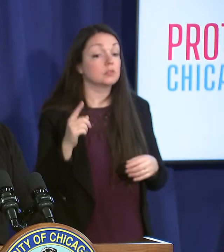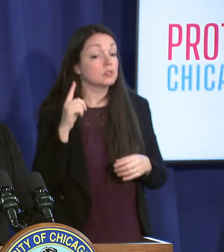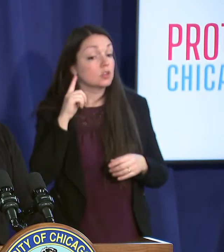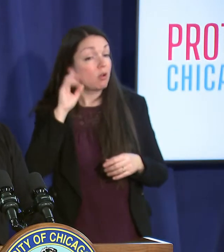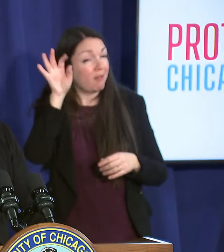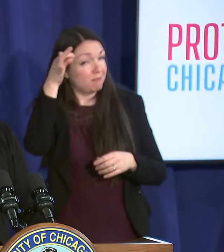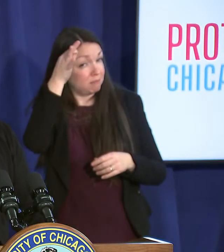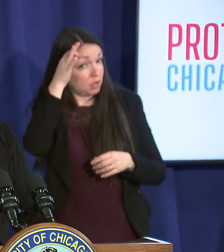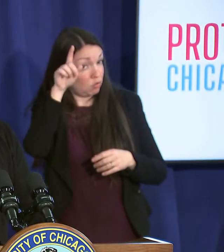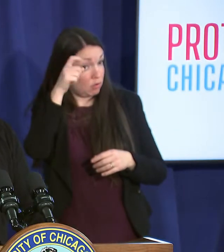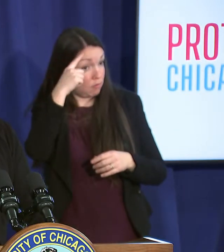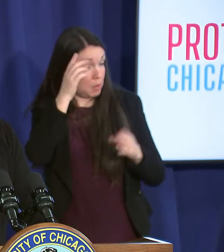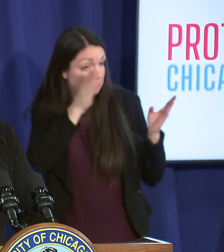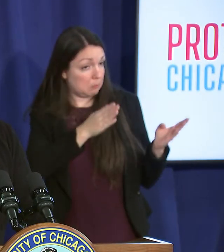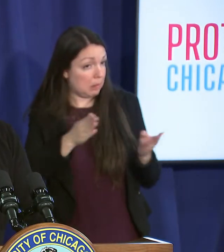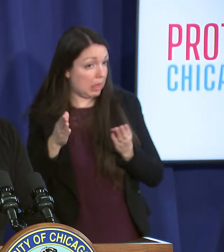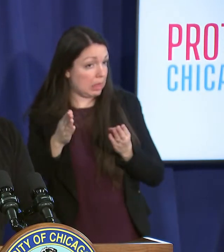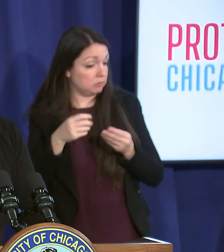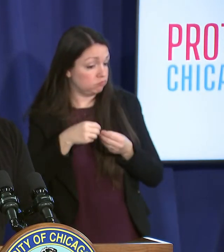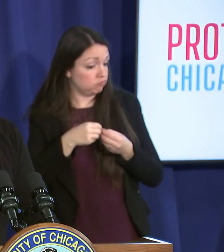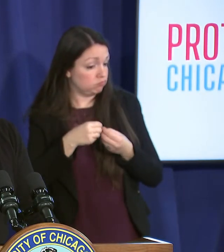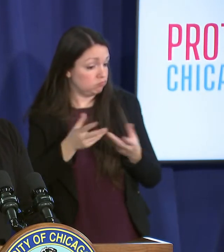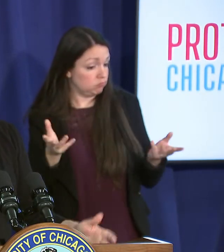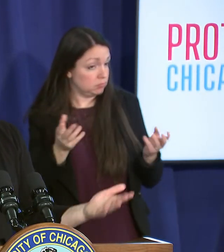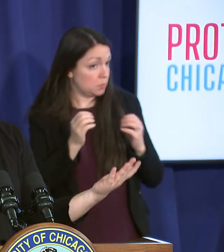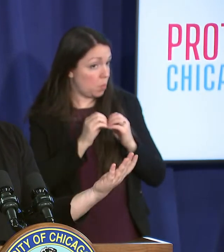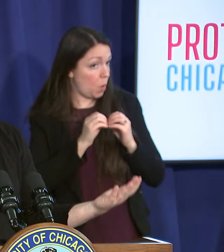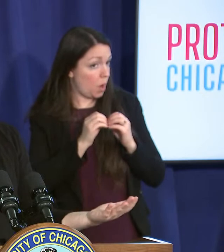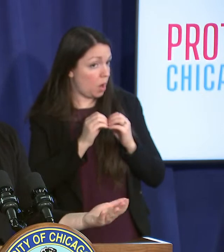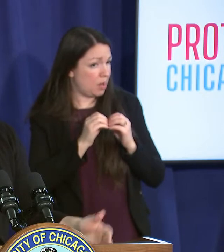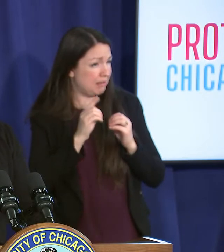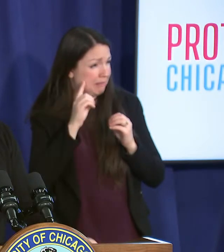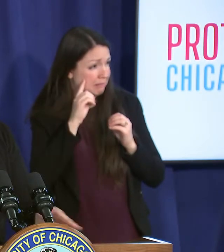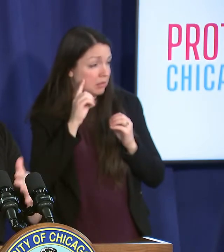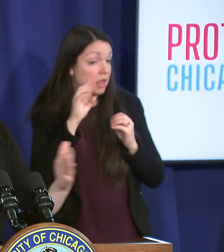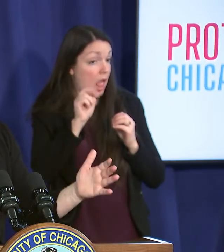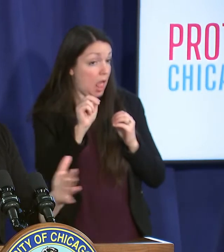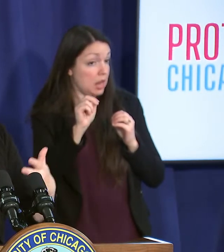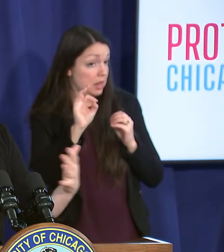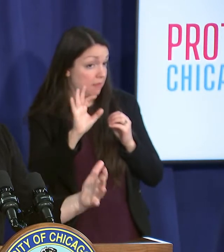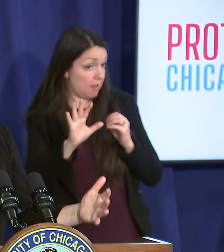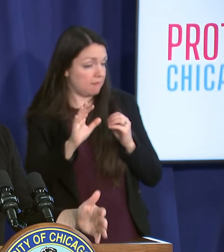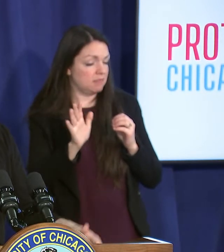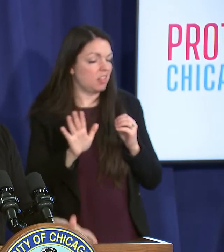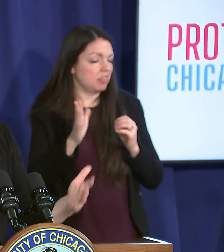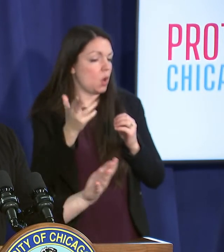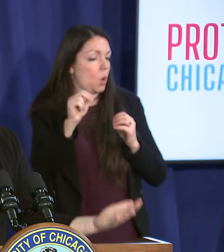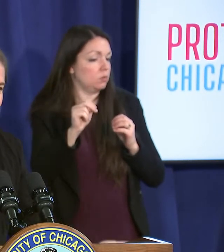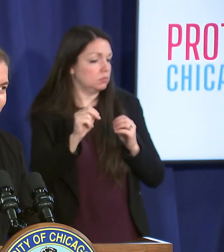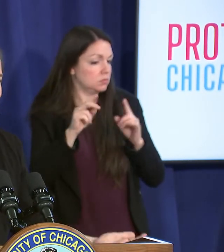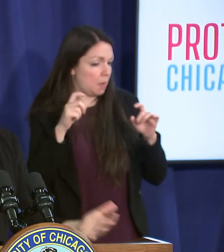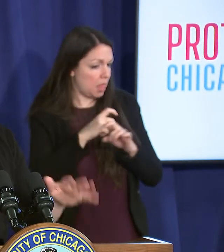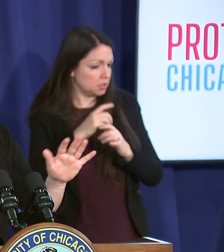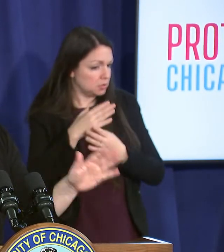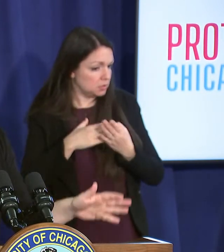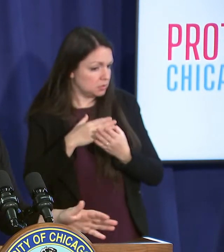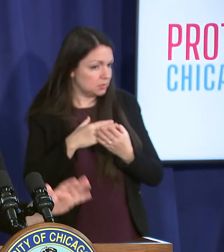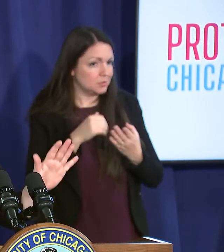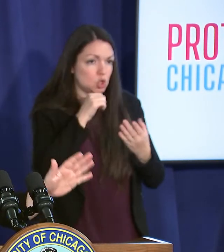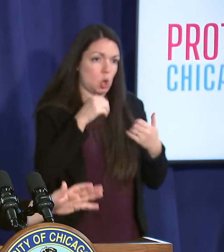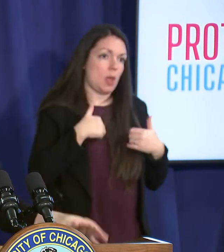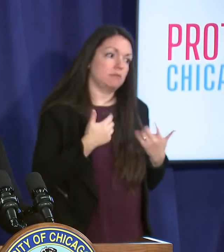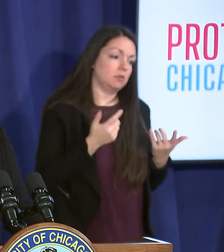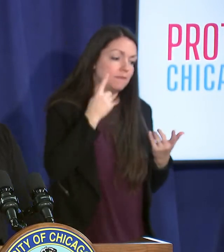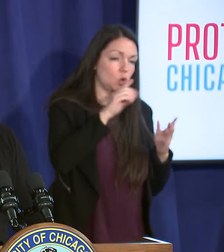government is planning to release some more, it sounds like N95s, which will have their own complexities. There aren't child